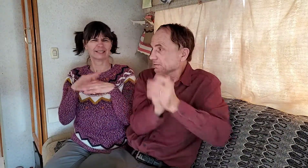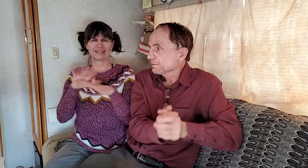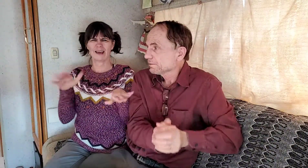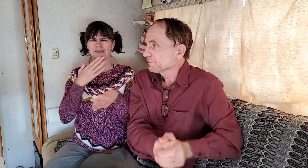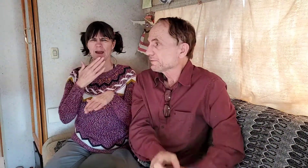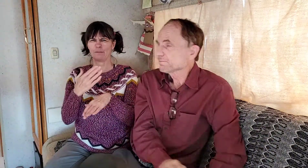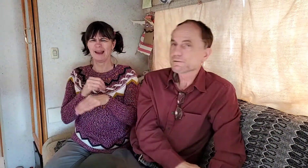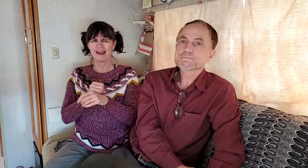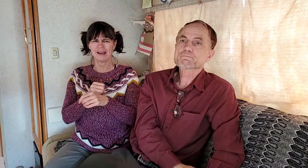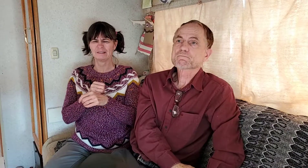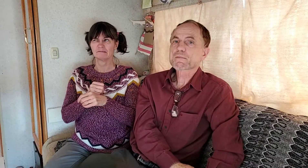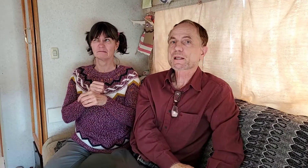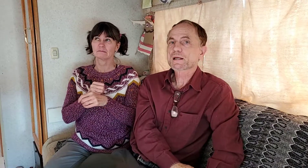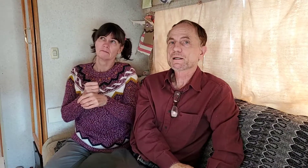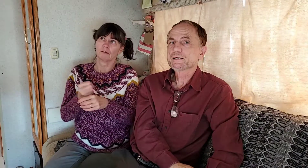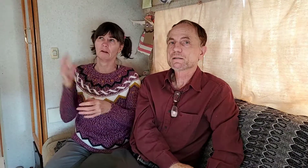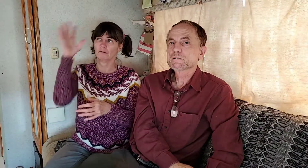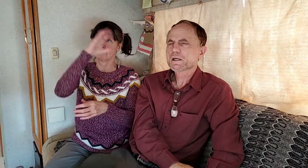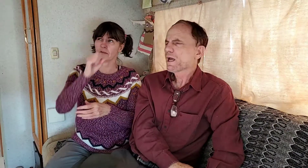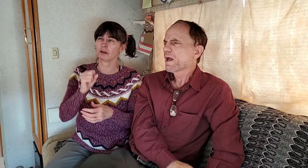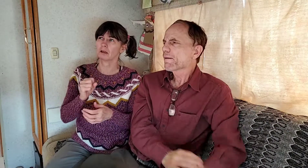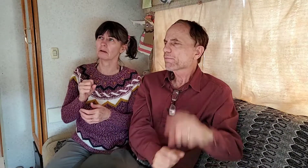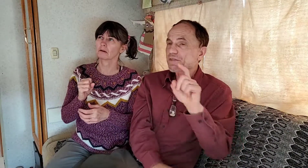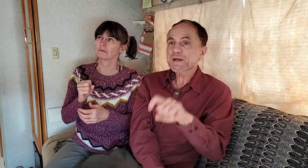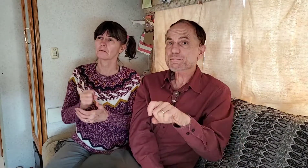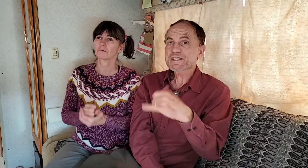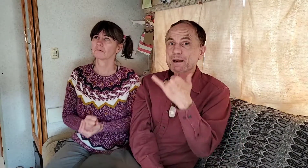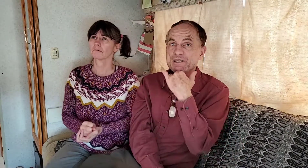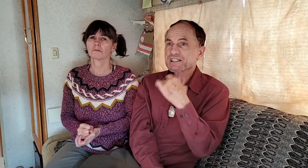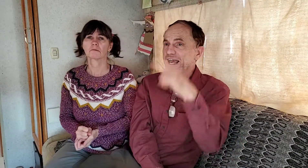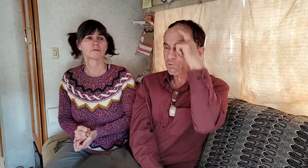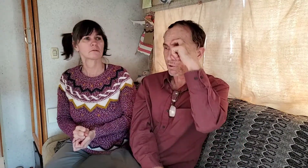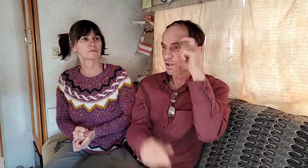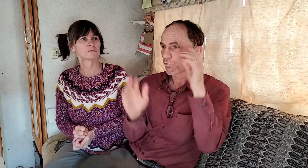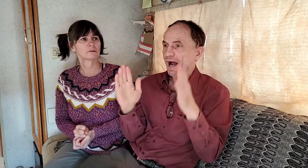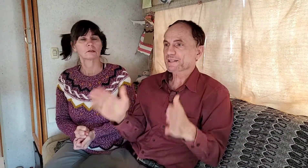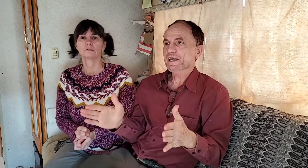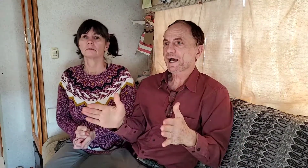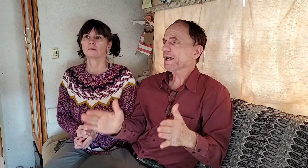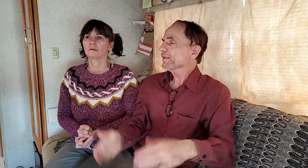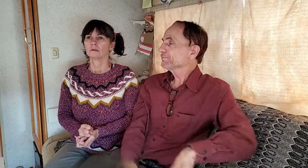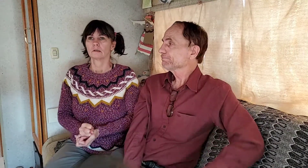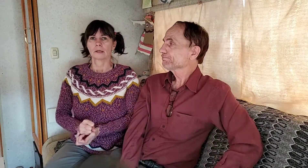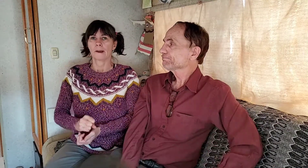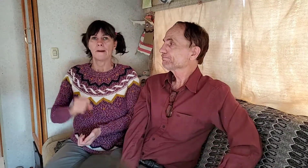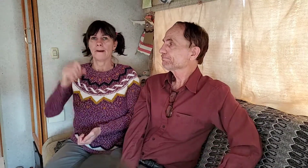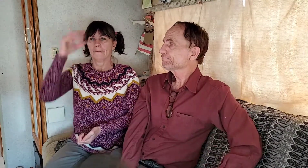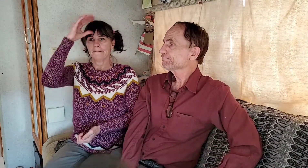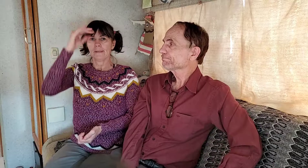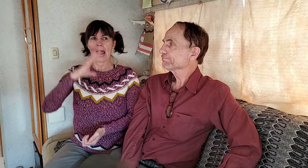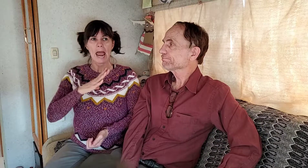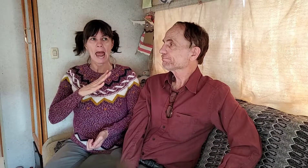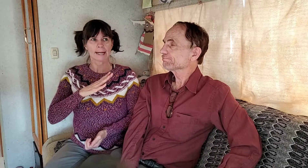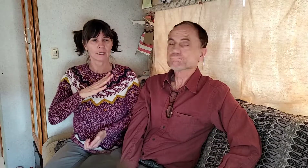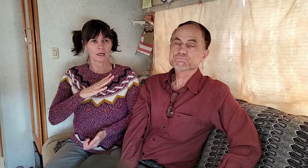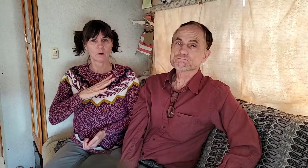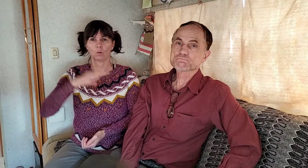not that bad, I don't think. But there must be some mistake, royal wise guy. Man.